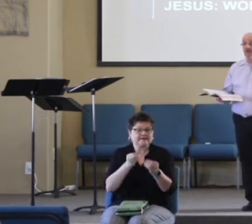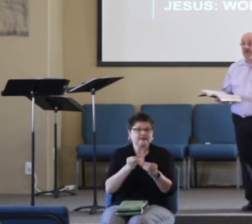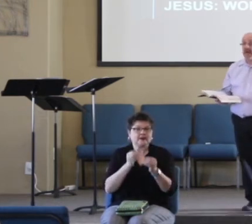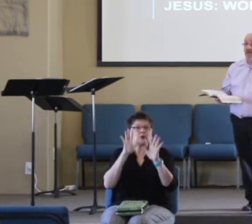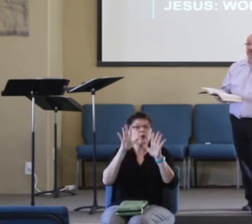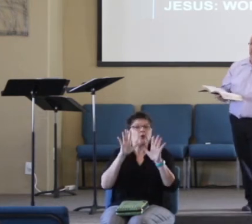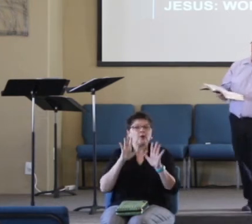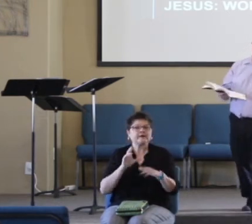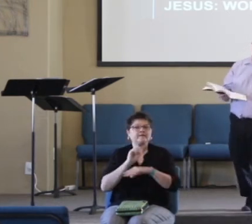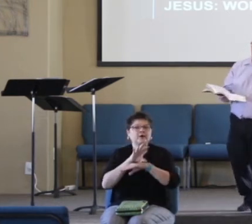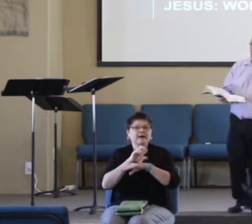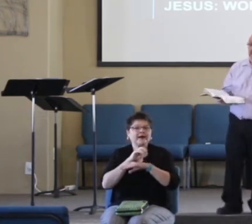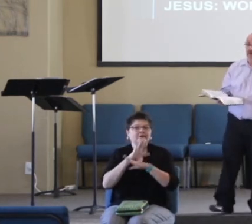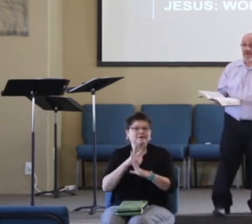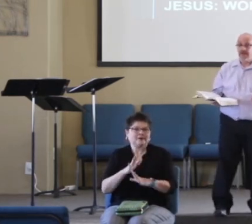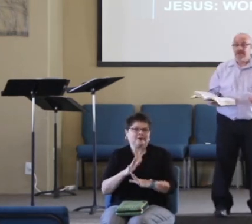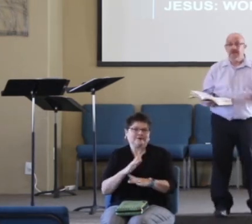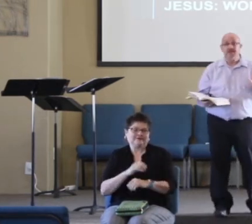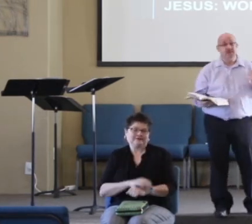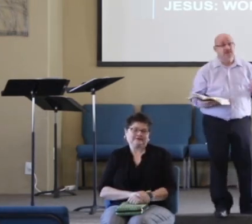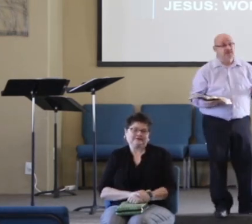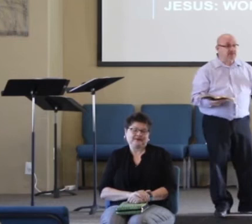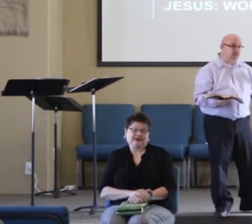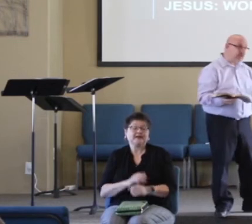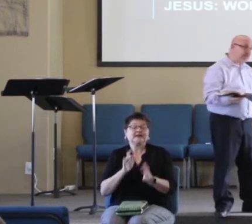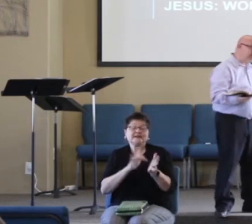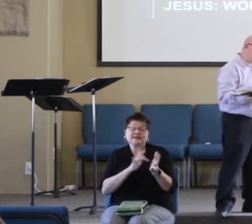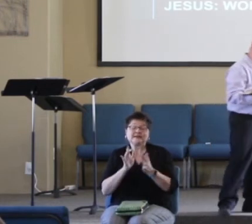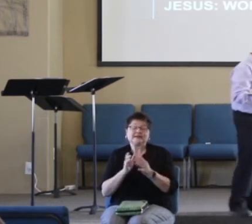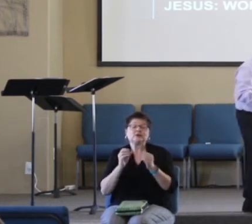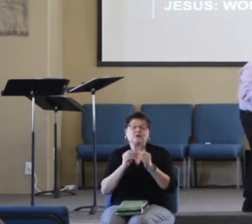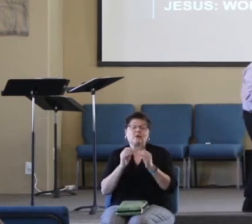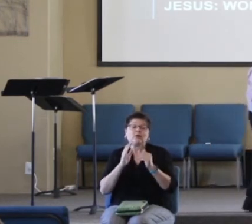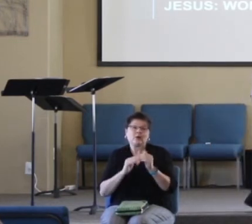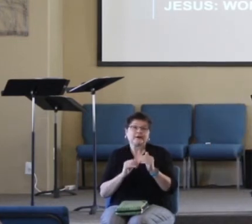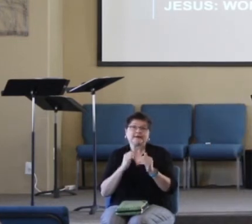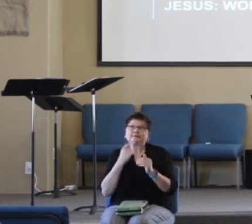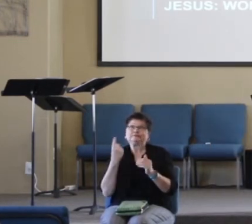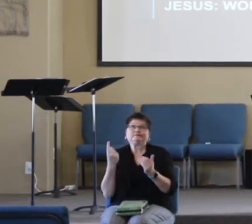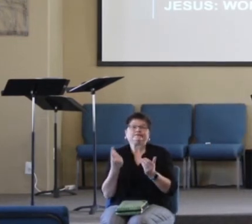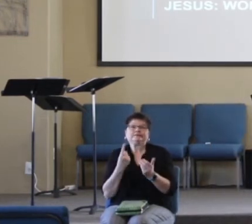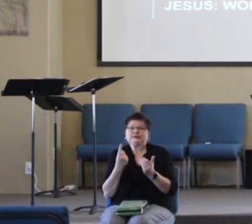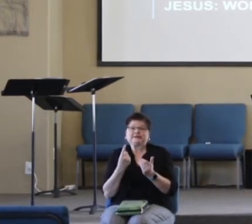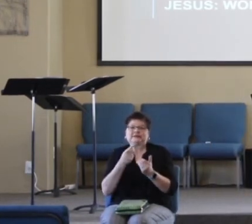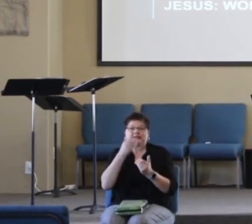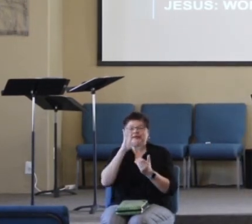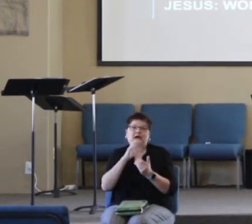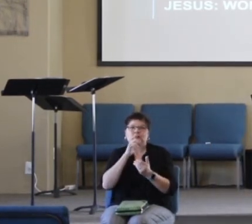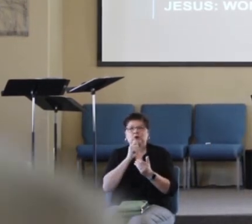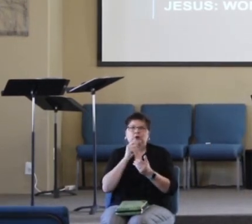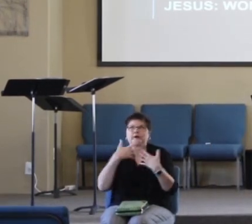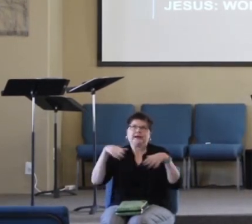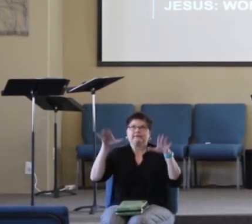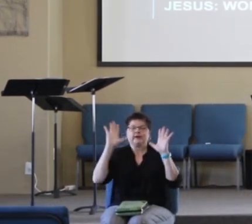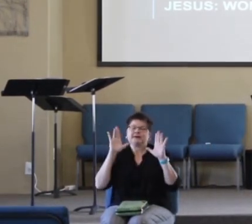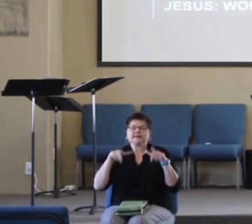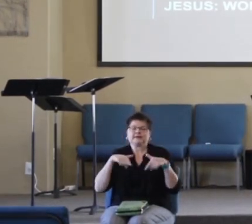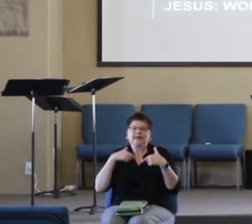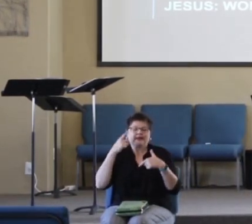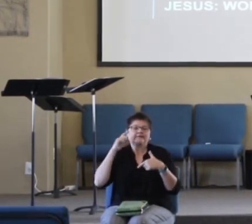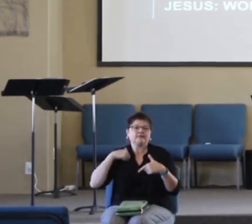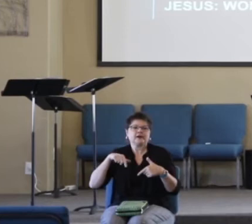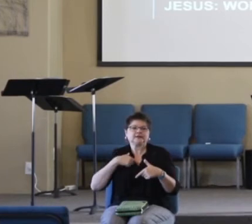Wonderful Counselor. Because Jesus is more than just the God who gave his life for us so that we